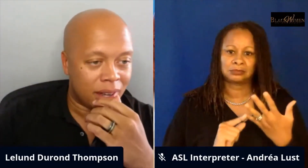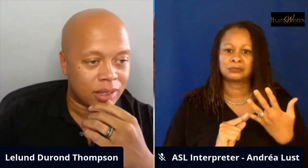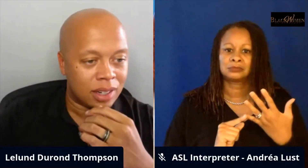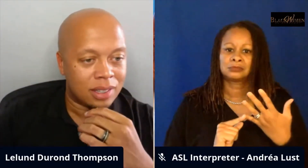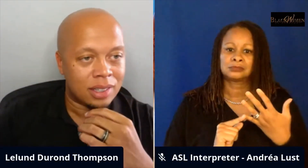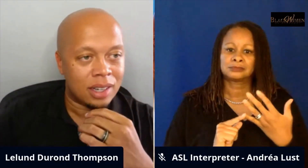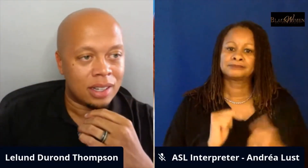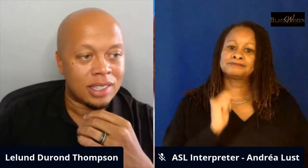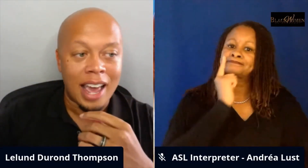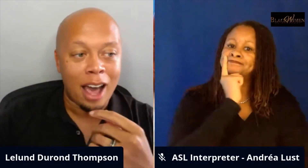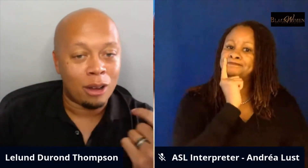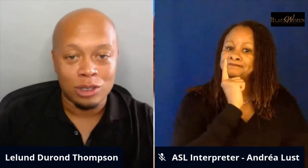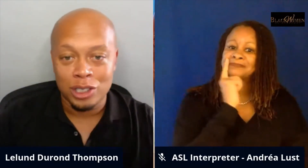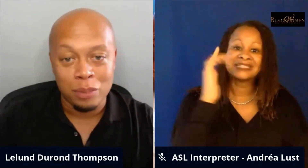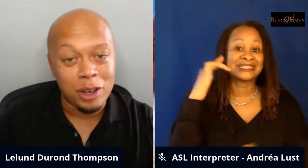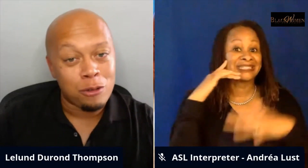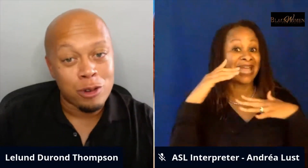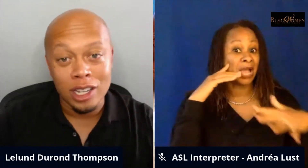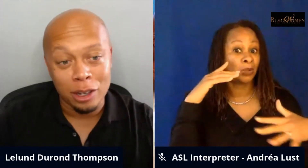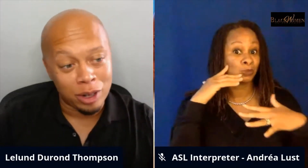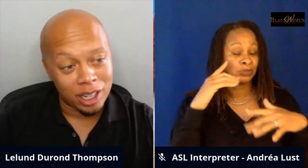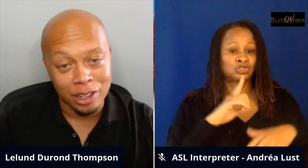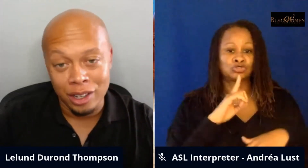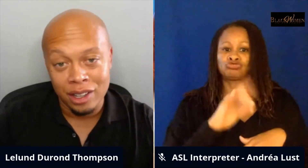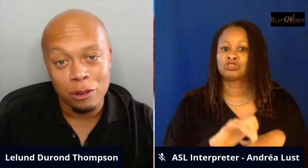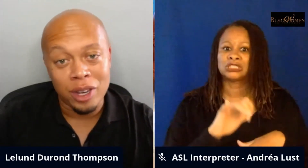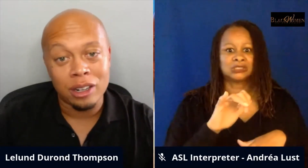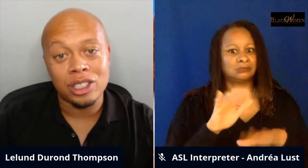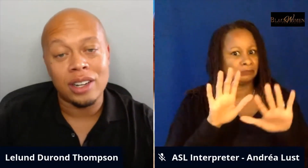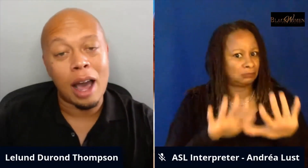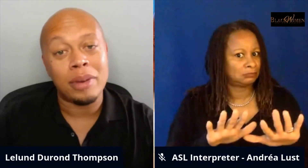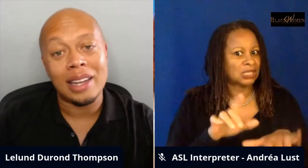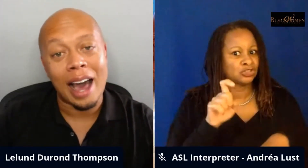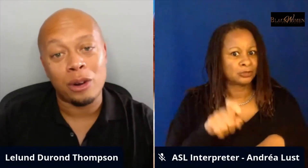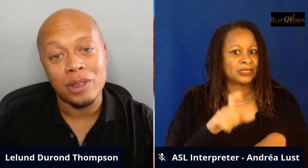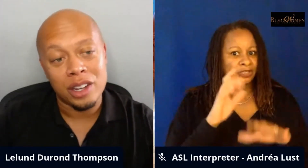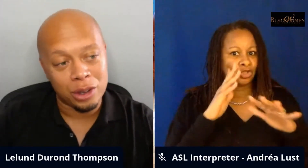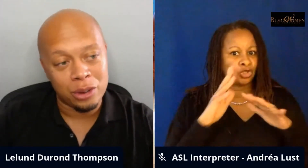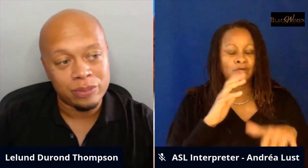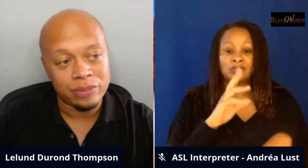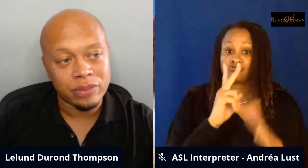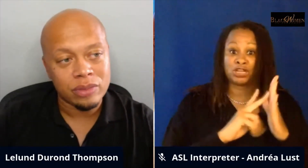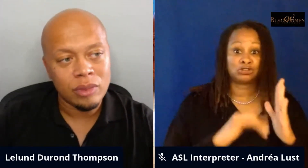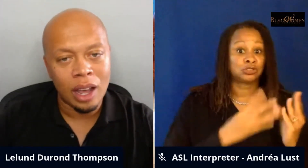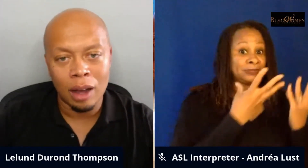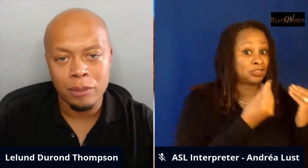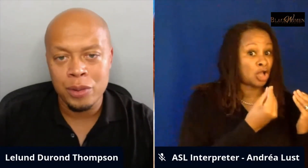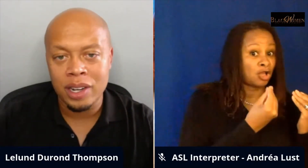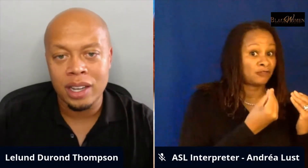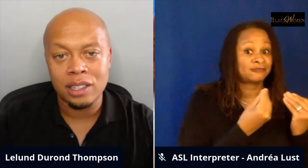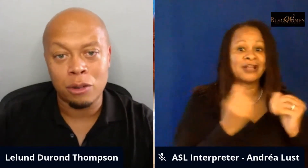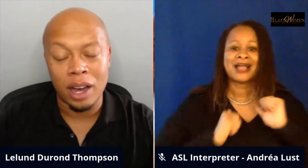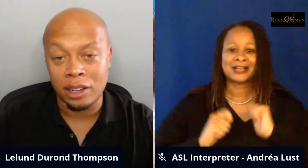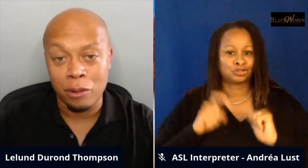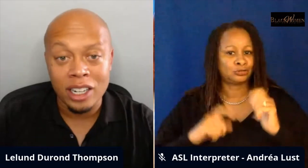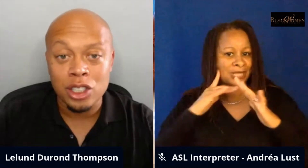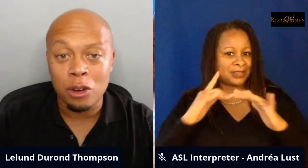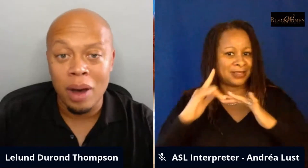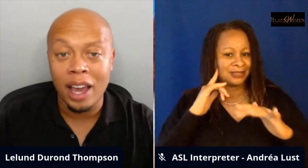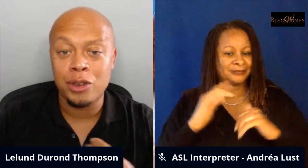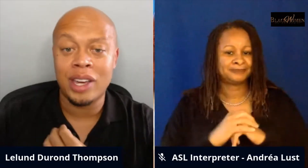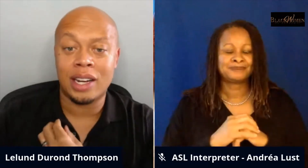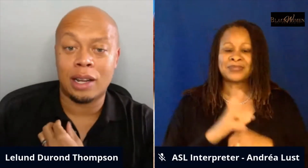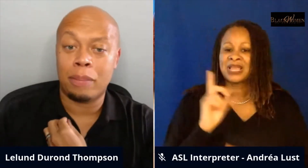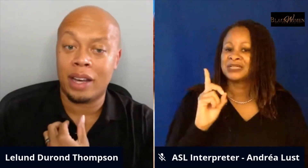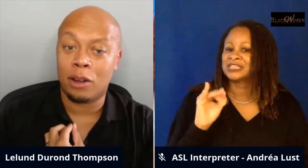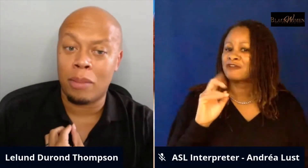What else? Let's see. Sound should be really, really good. The reader should not be louder than you. You can get a directional